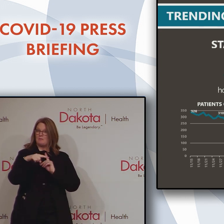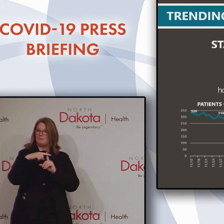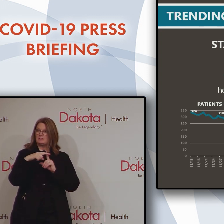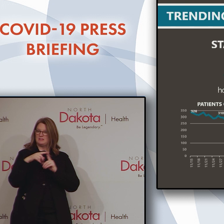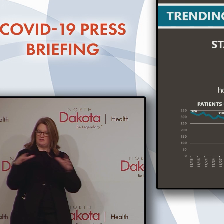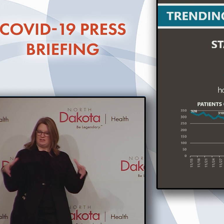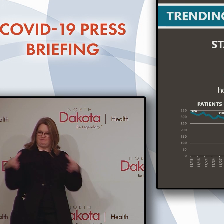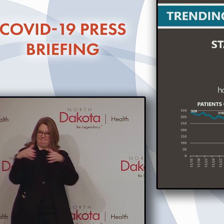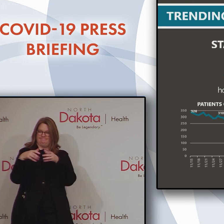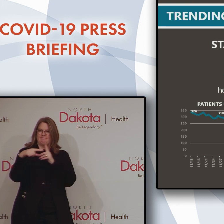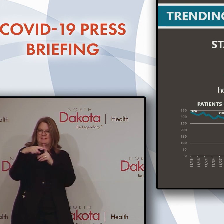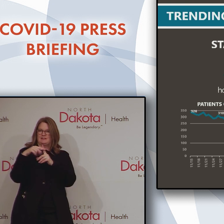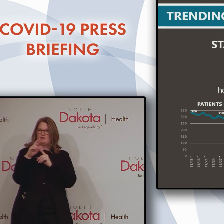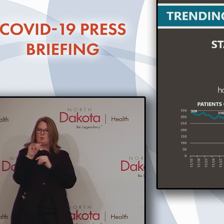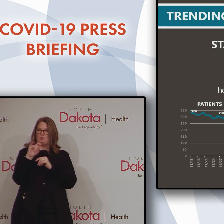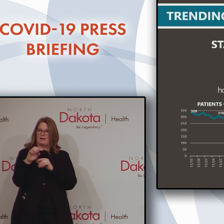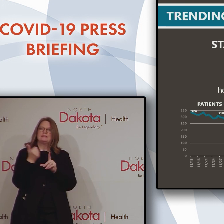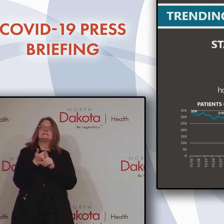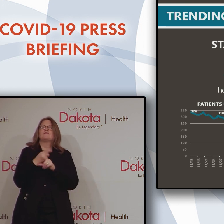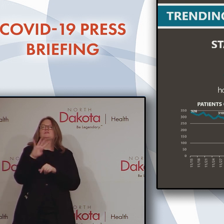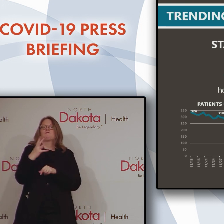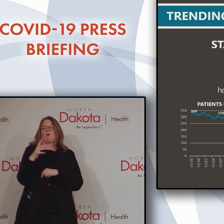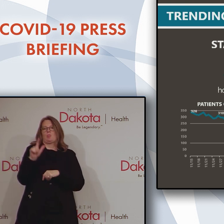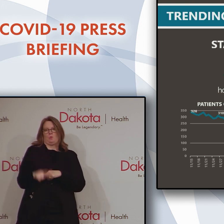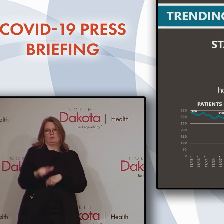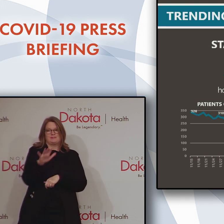now the 4th lowest in the entire nation at